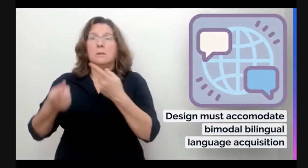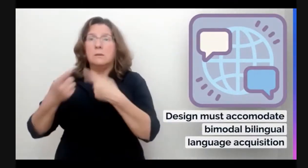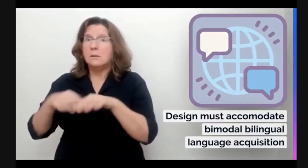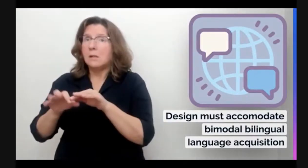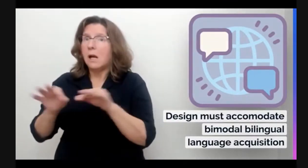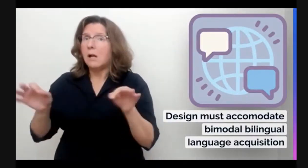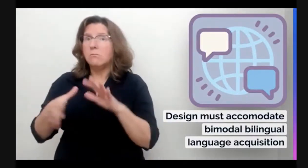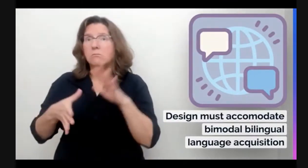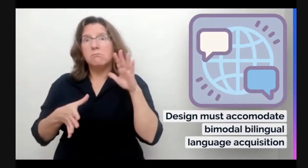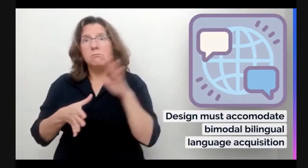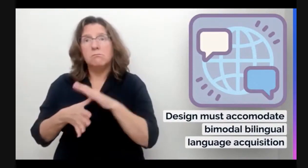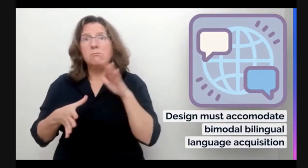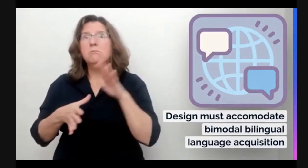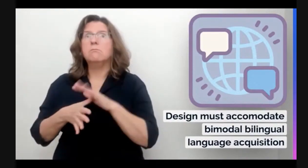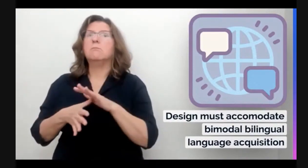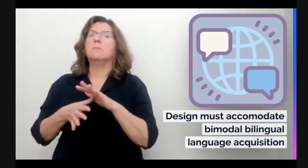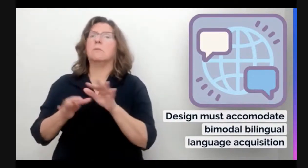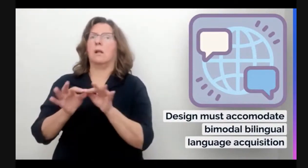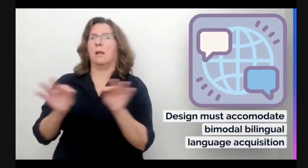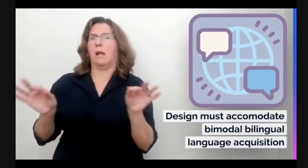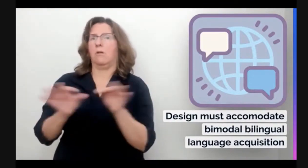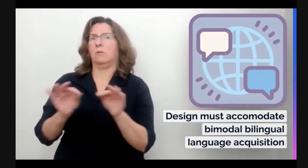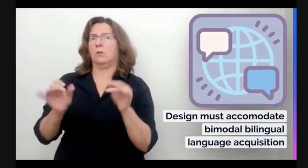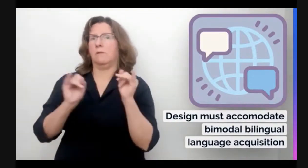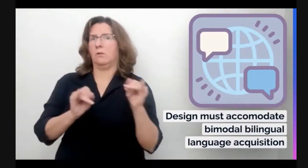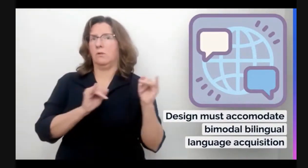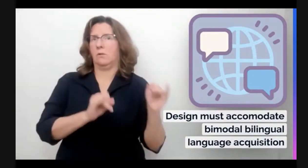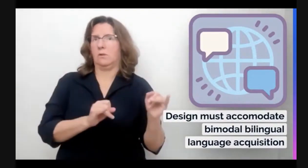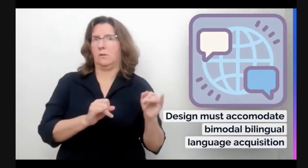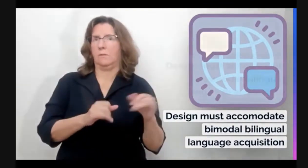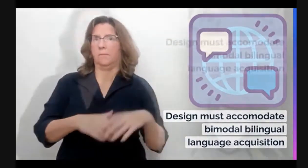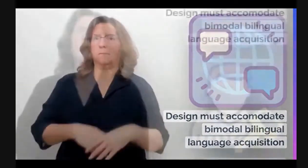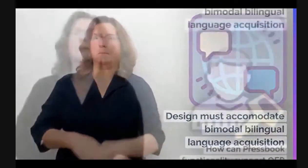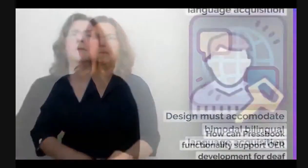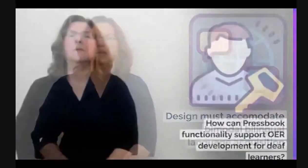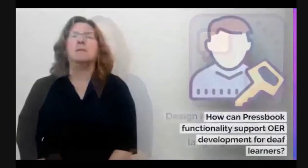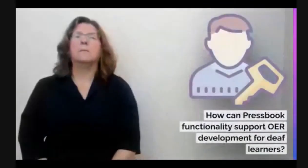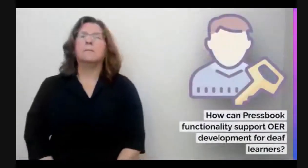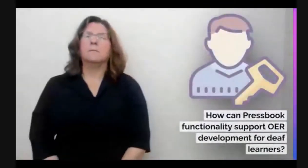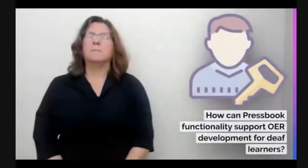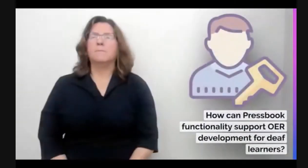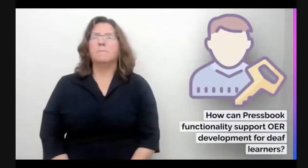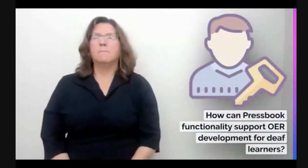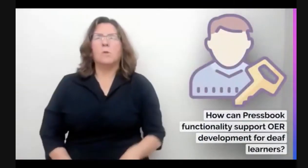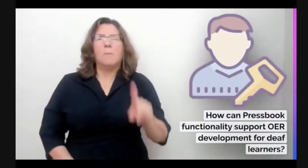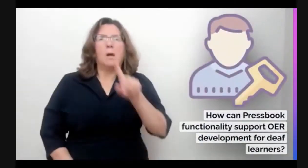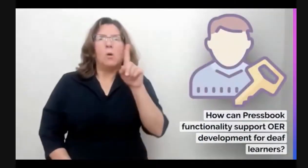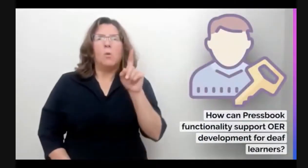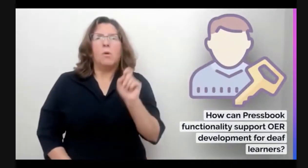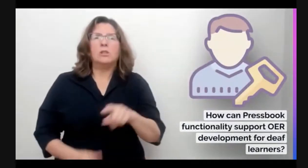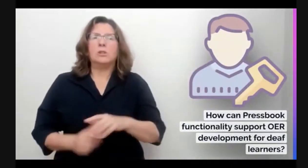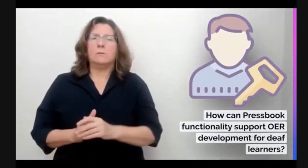foremost, sign language must be the language of instruction.